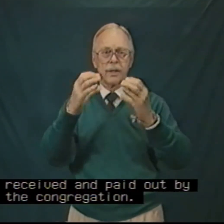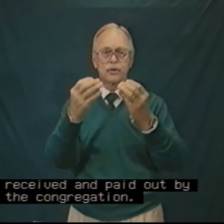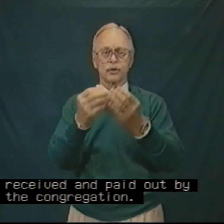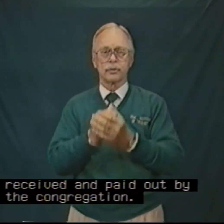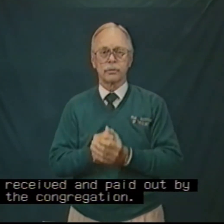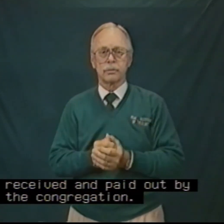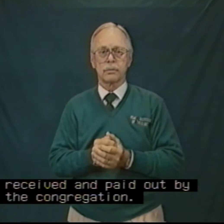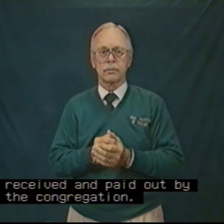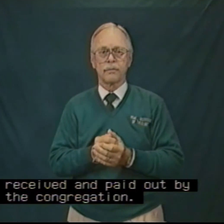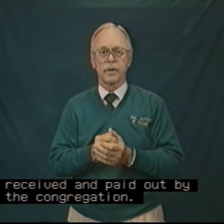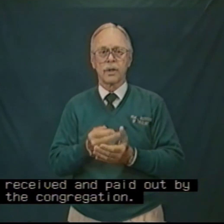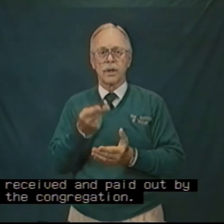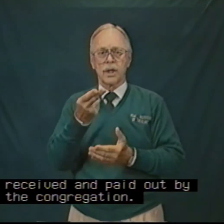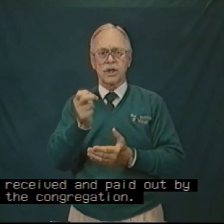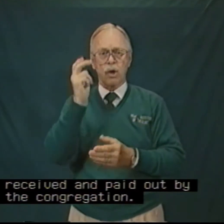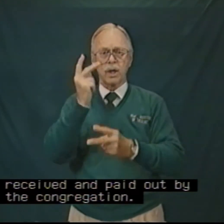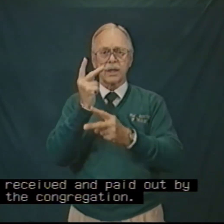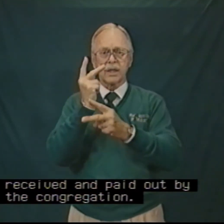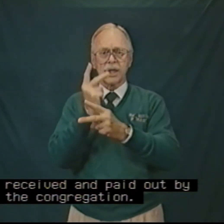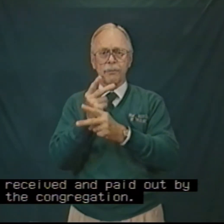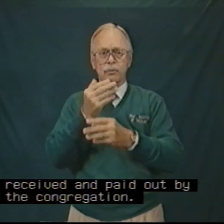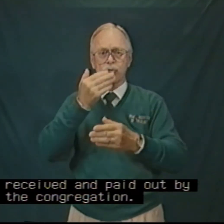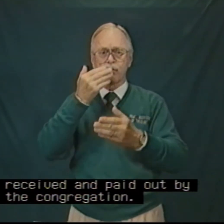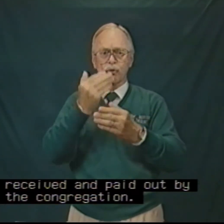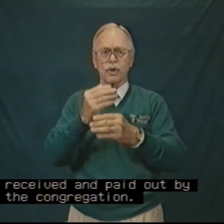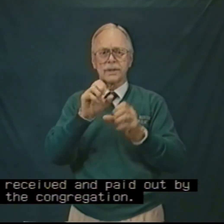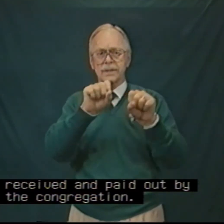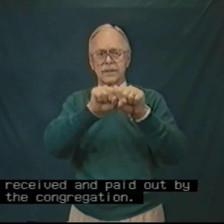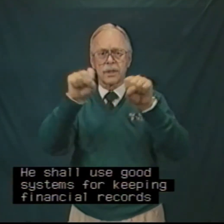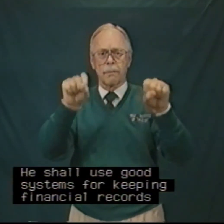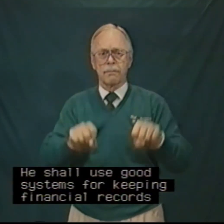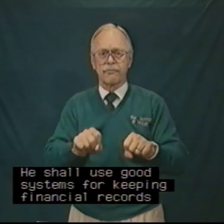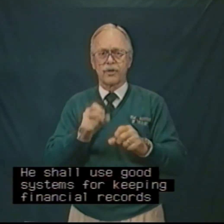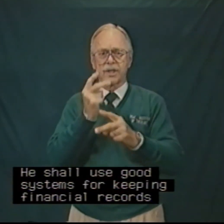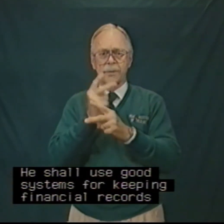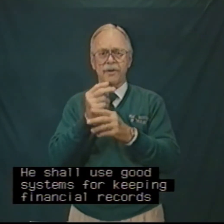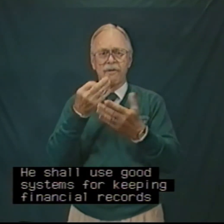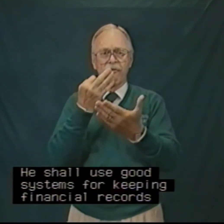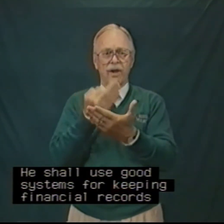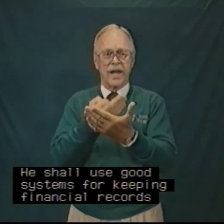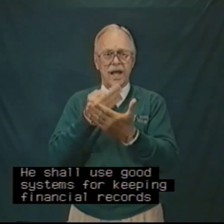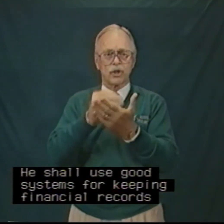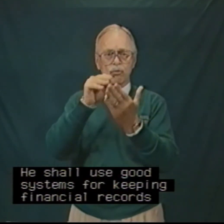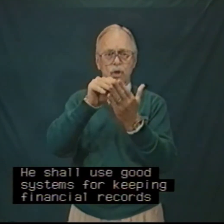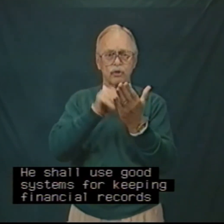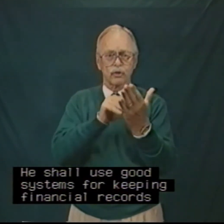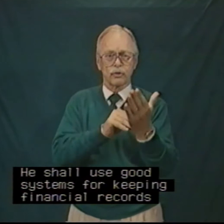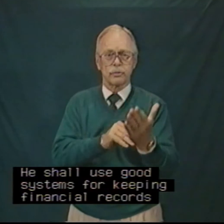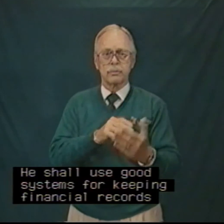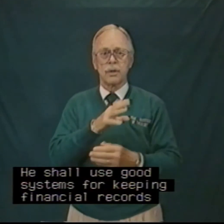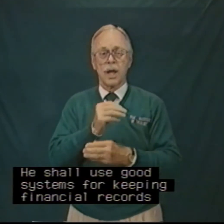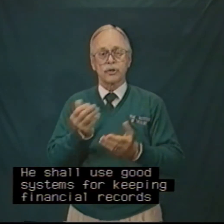He shall use good systems for keeping financial records, and suggest ways to improve these systems.